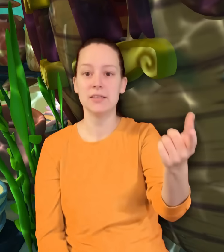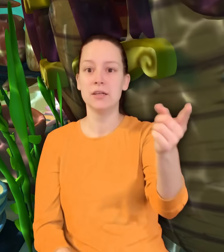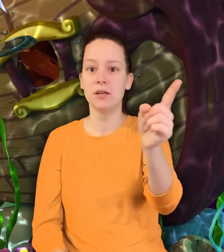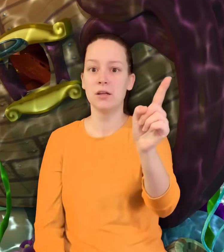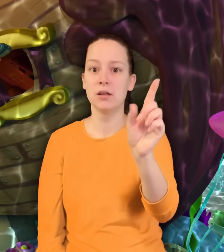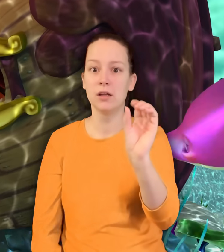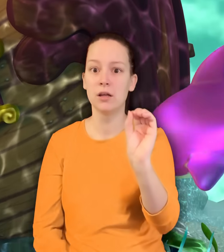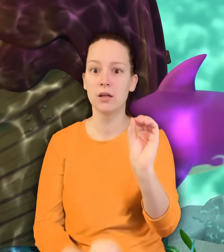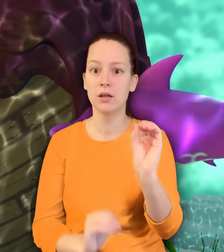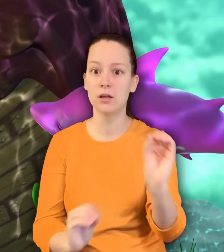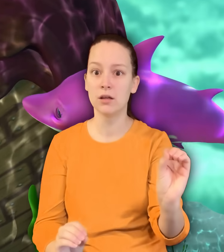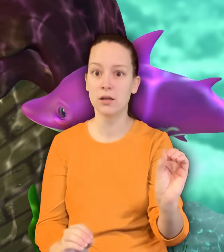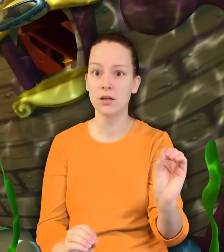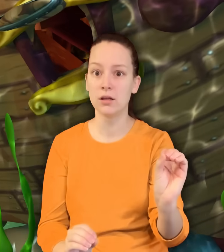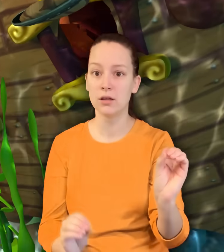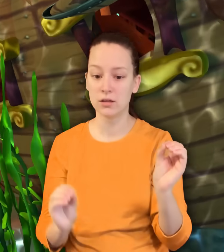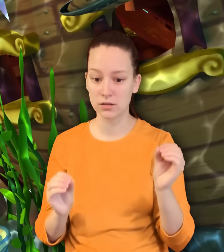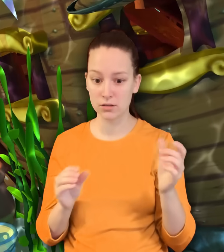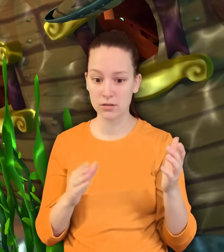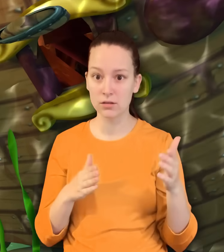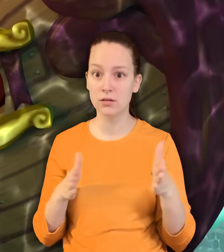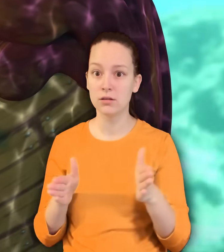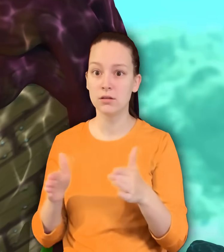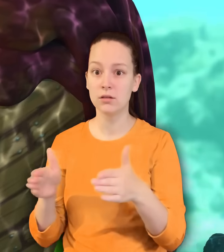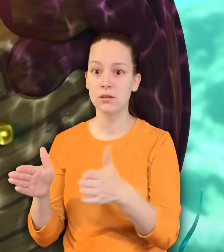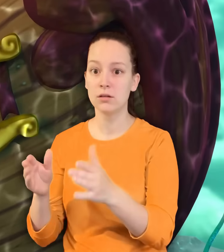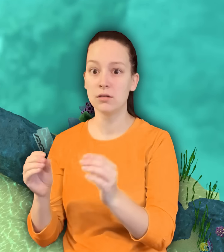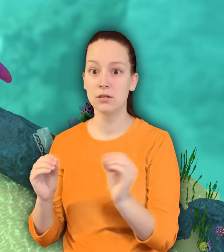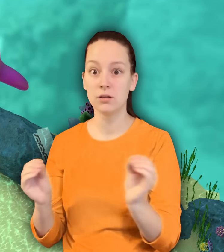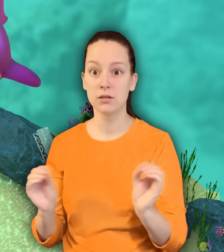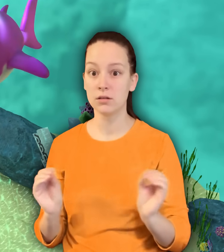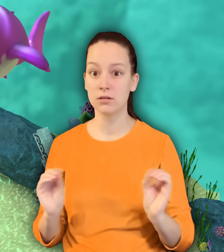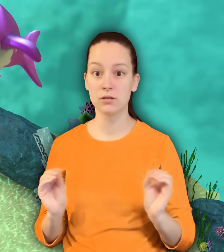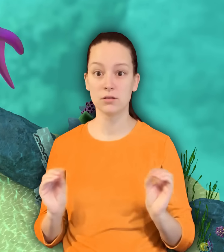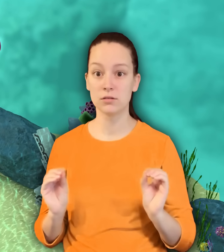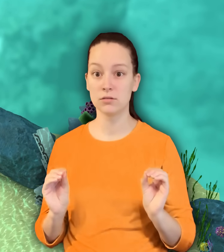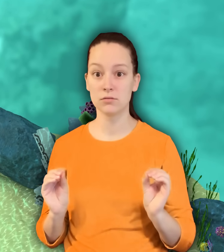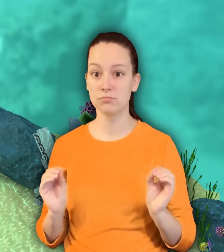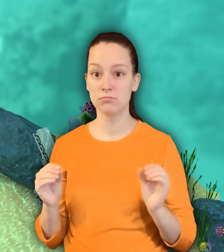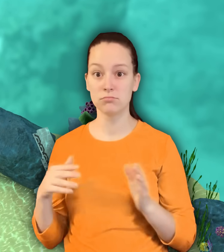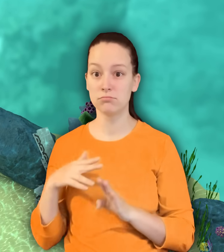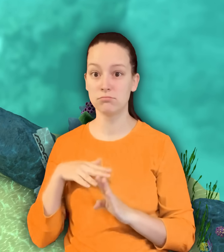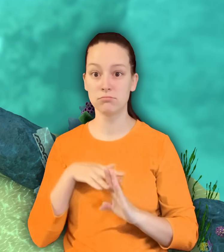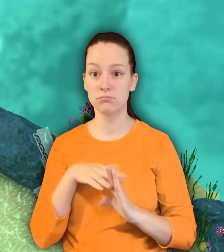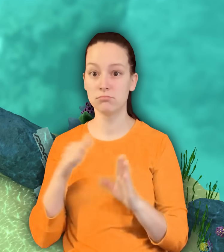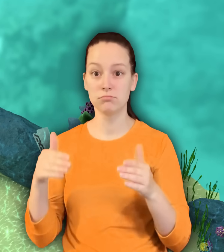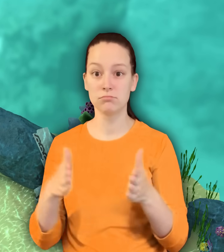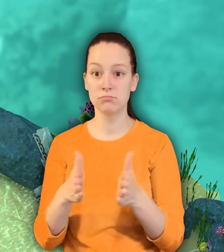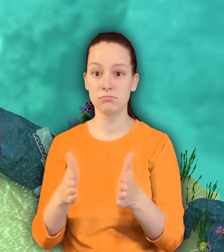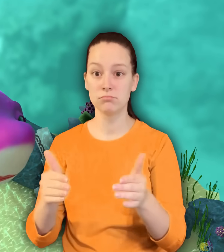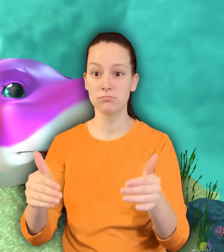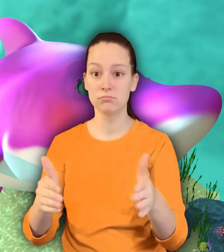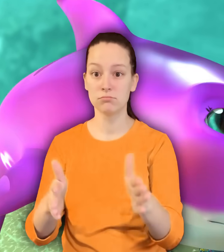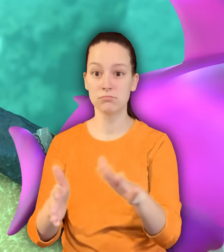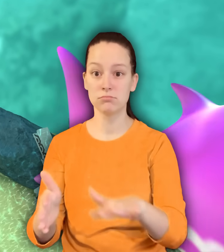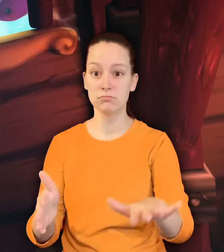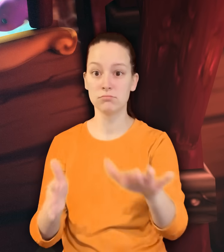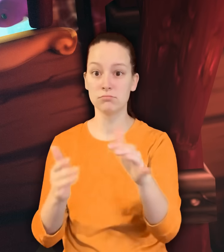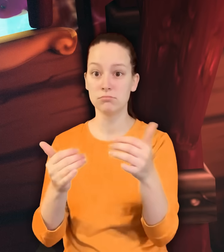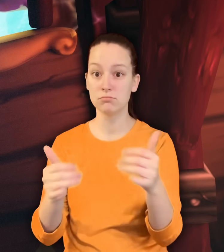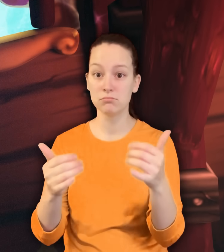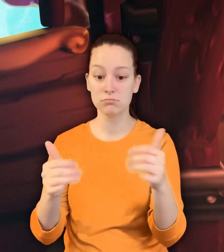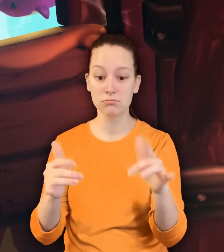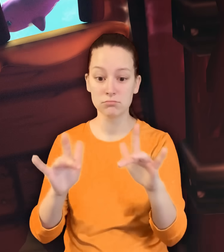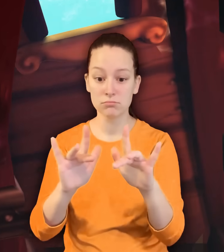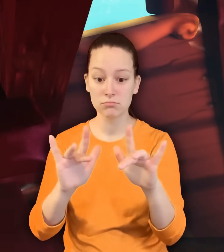quick come back But no Little Sharks went swimming back No Little Sharks went swimming one day Down